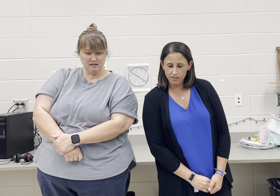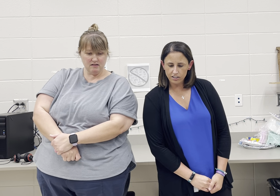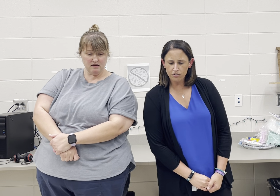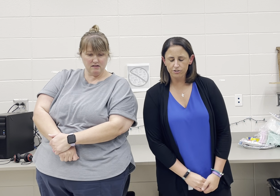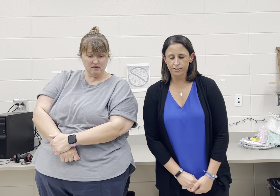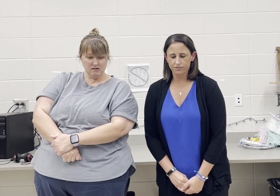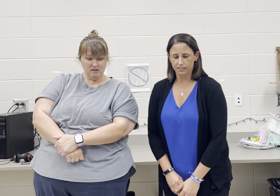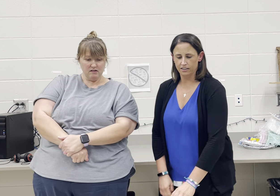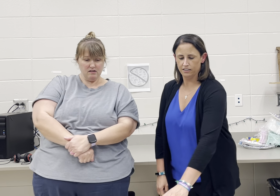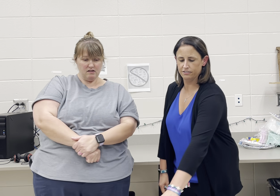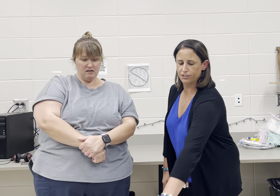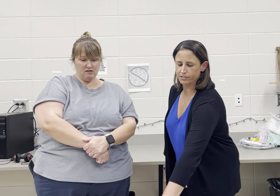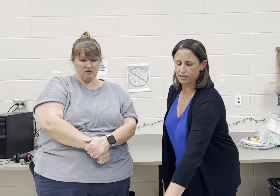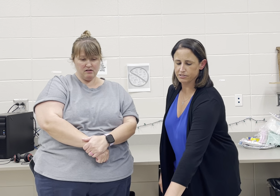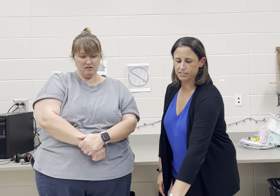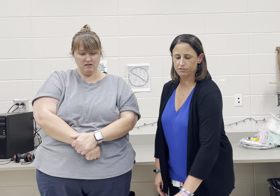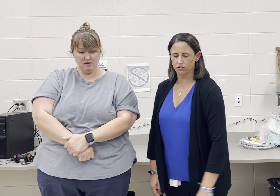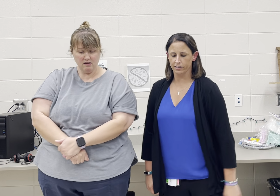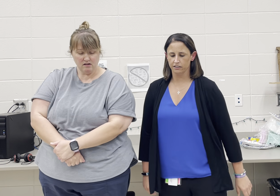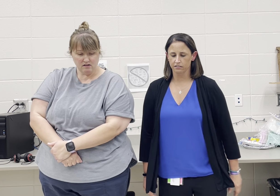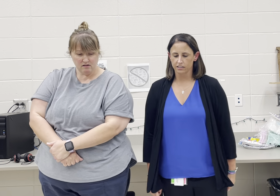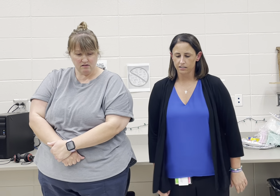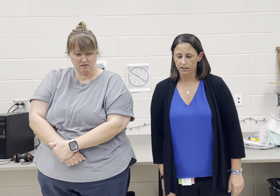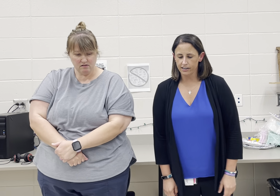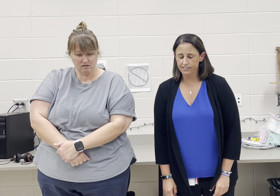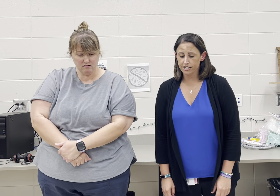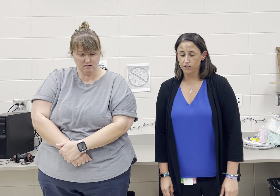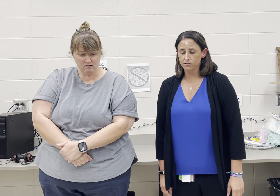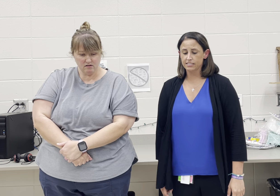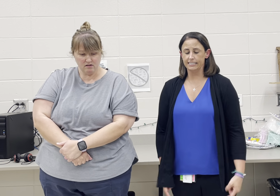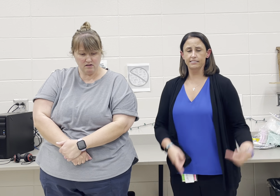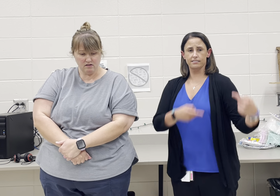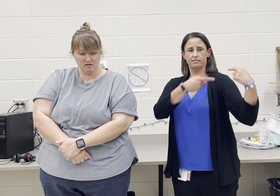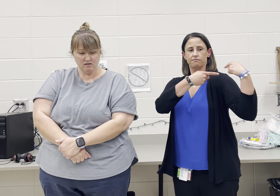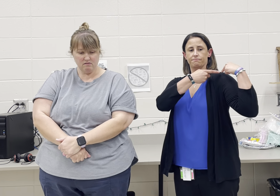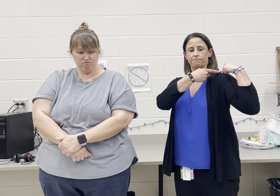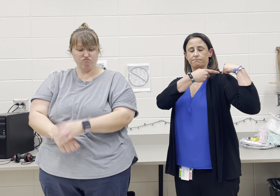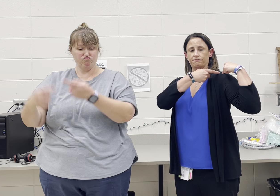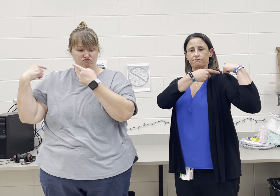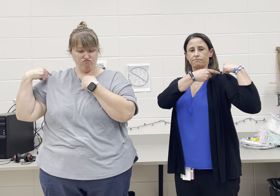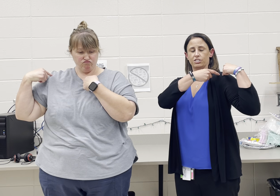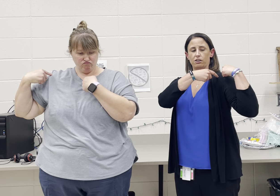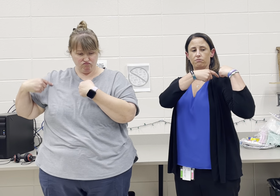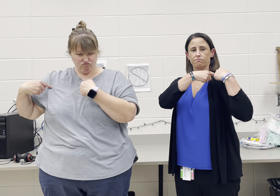Go through the newer time signs real quick. All right, so since.